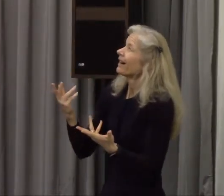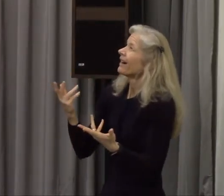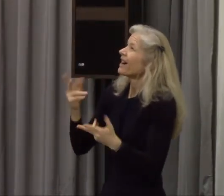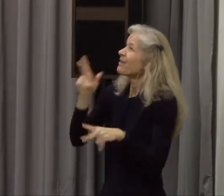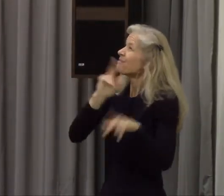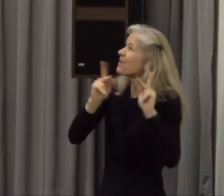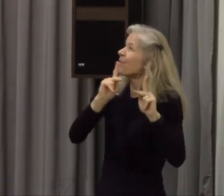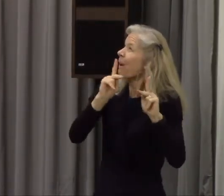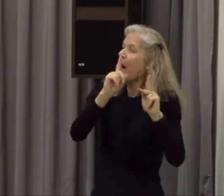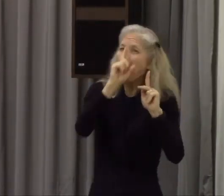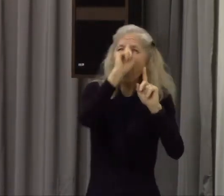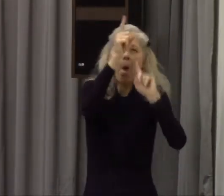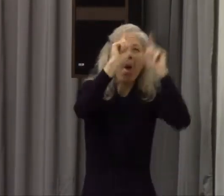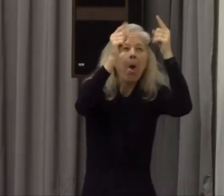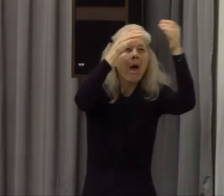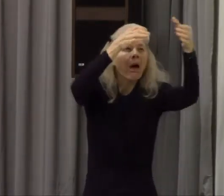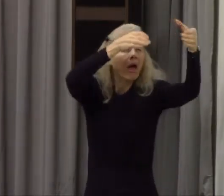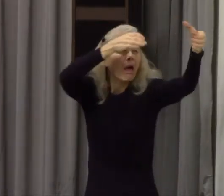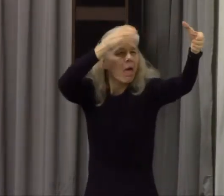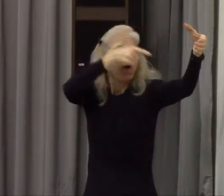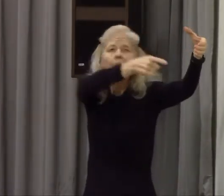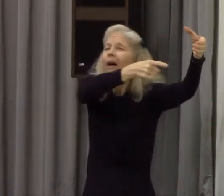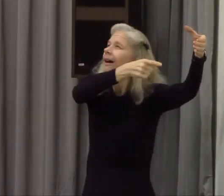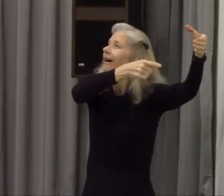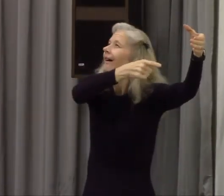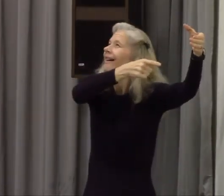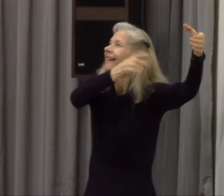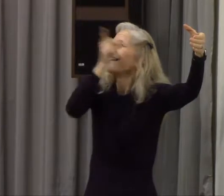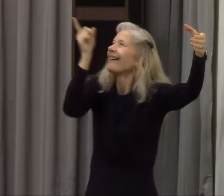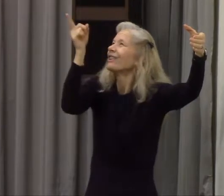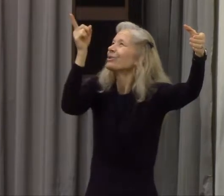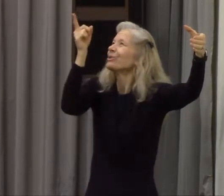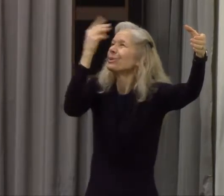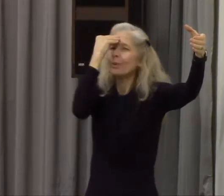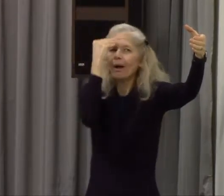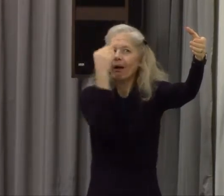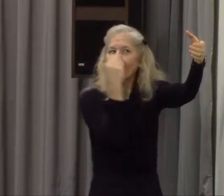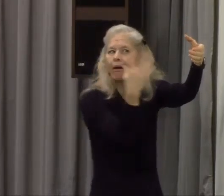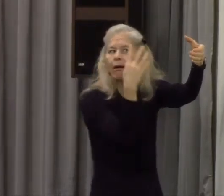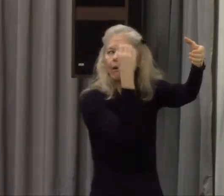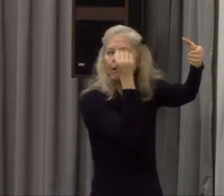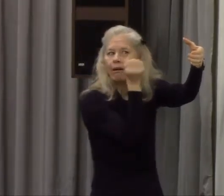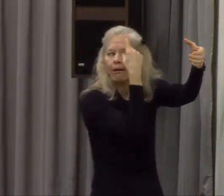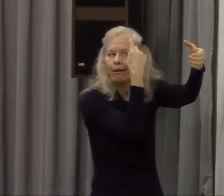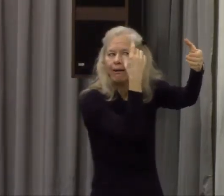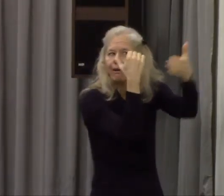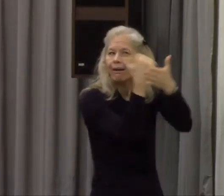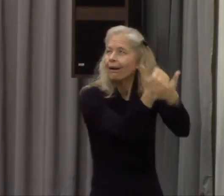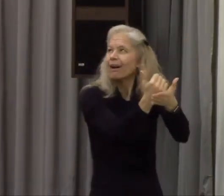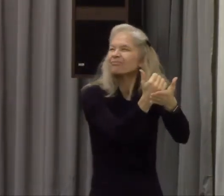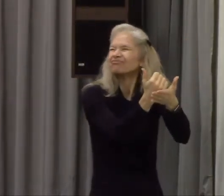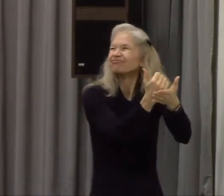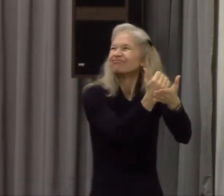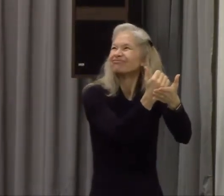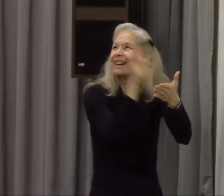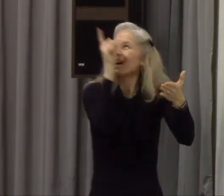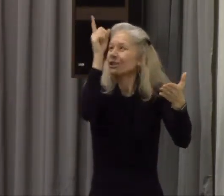babes. Even so, Father, for so it seemed good in thy sight. And all things are delivered to